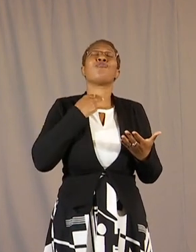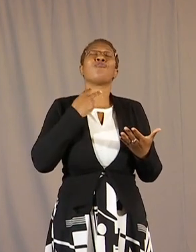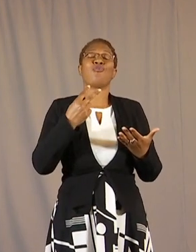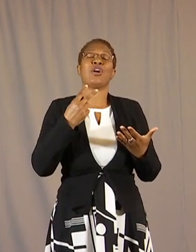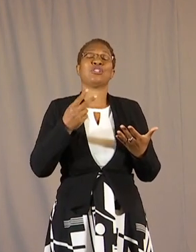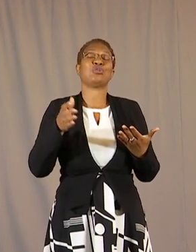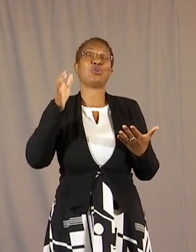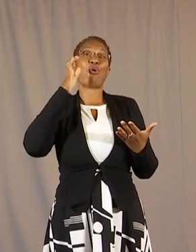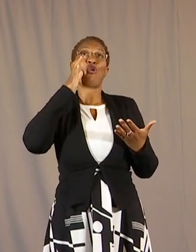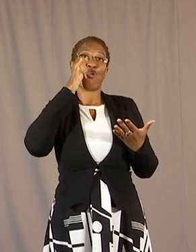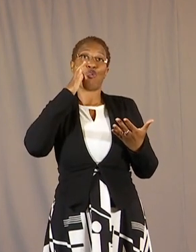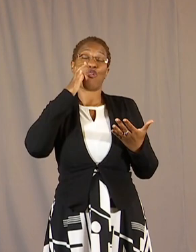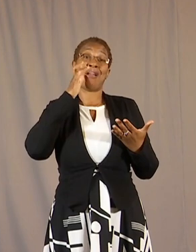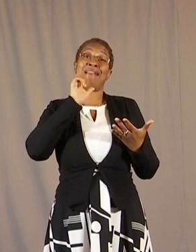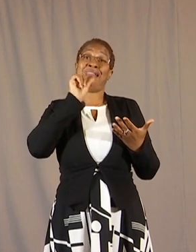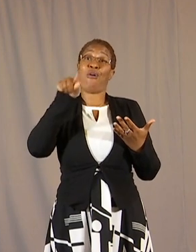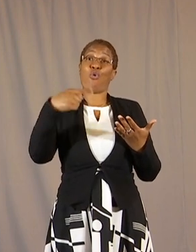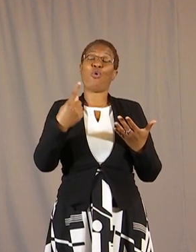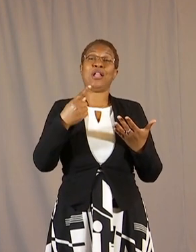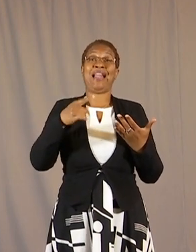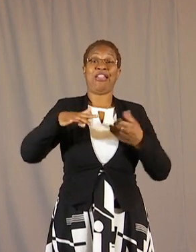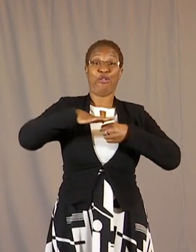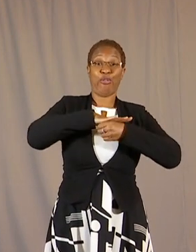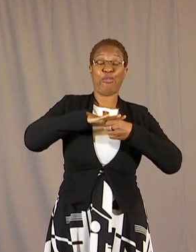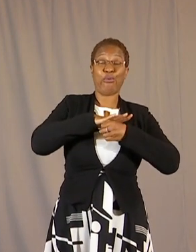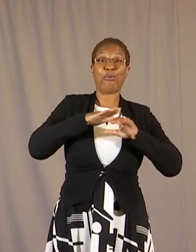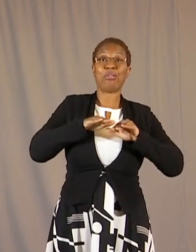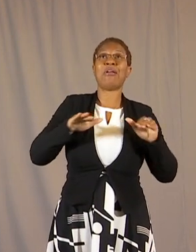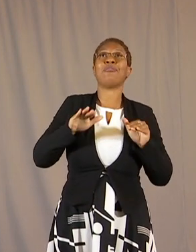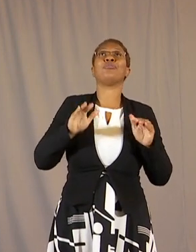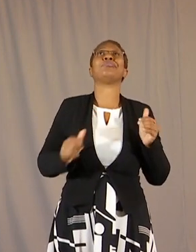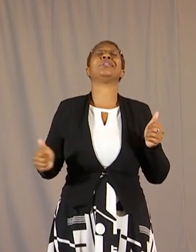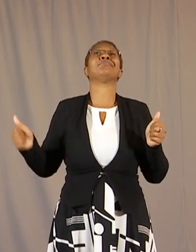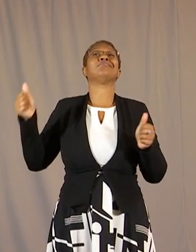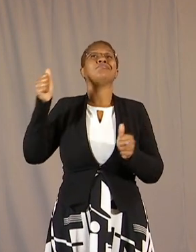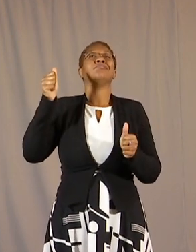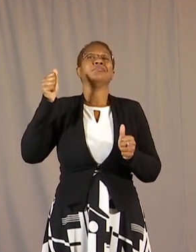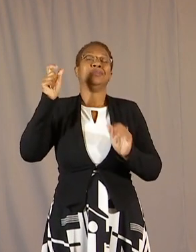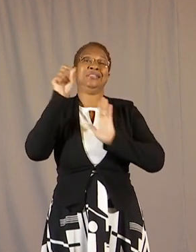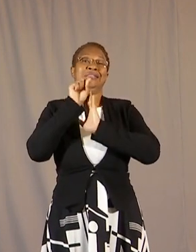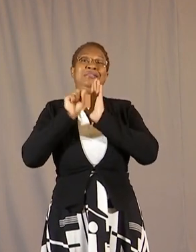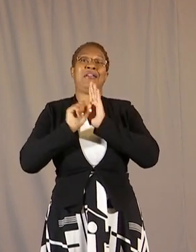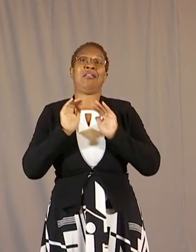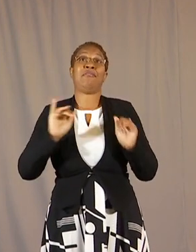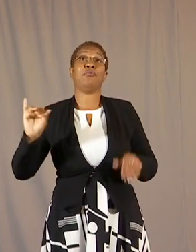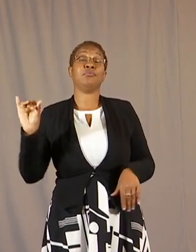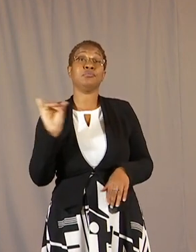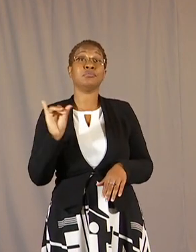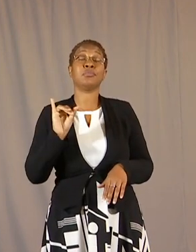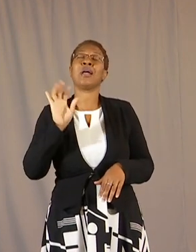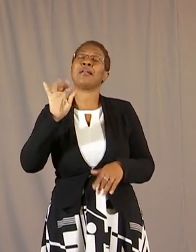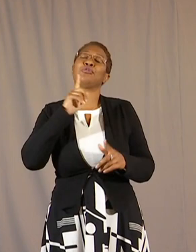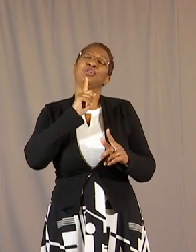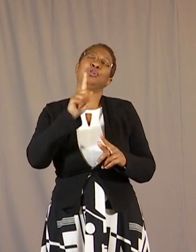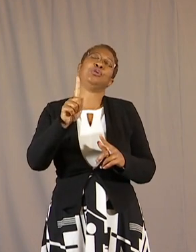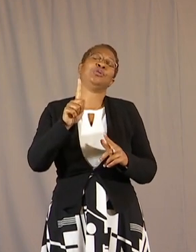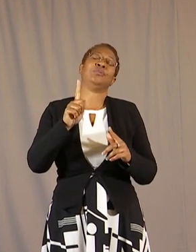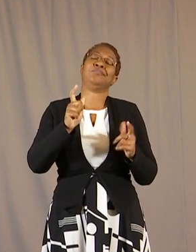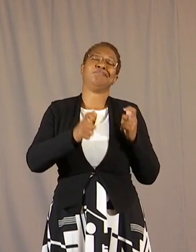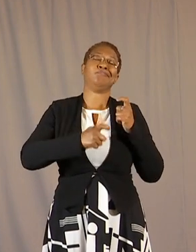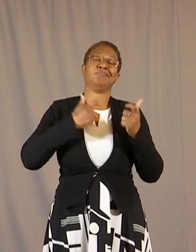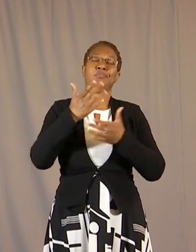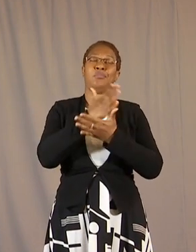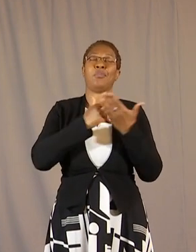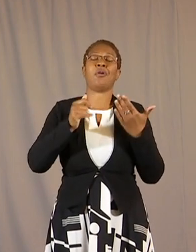the top to make sure that every different voice was heard. I think that was a tremendous strength of the task force that